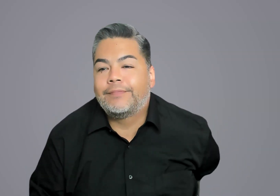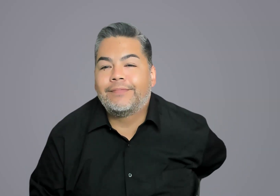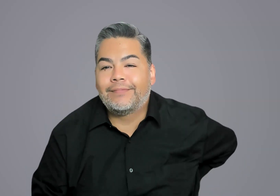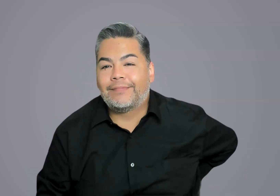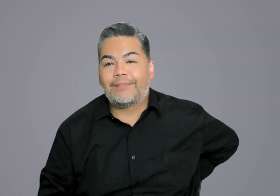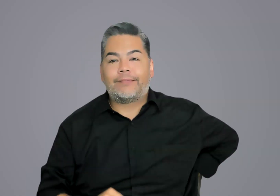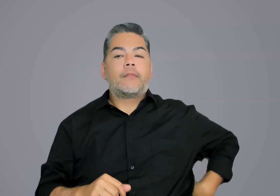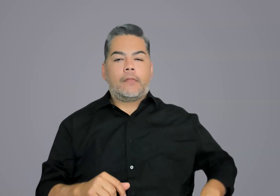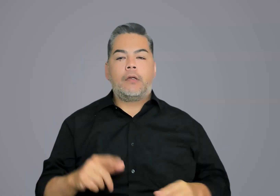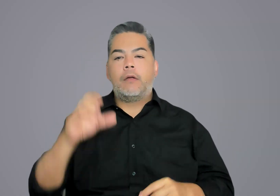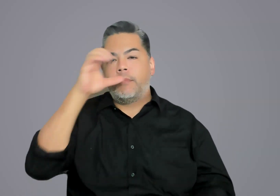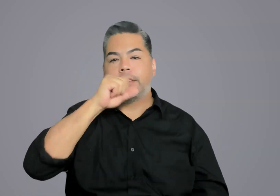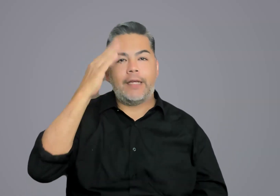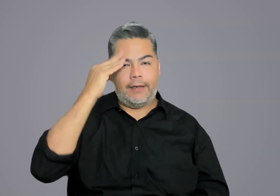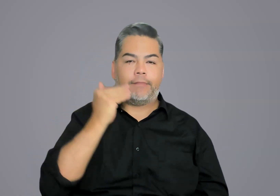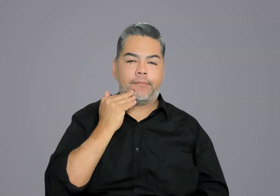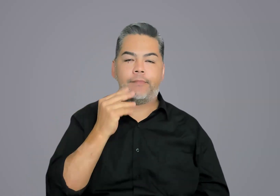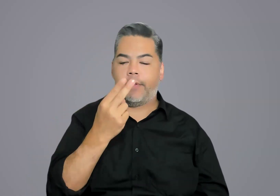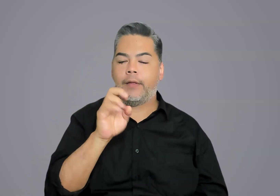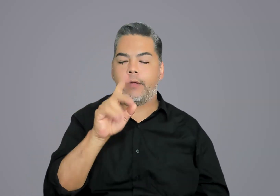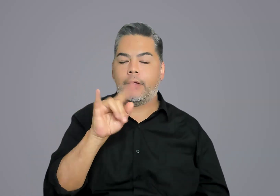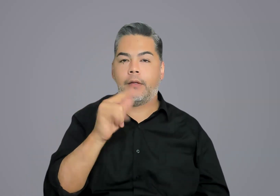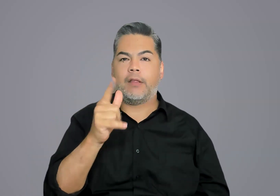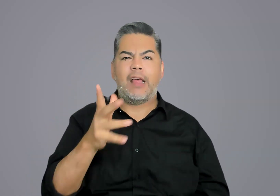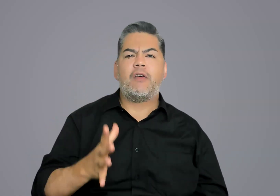It's missing headings. So anytime you use those